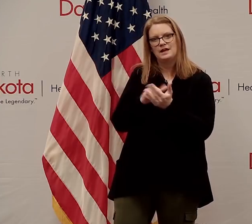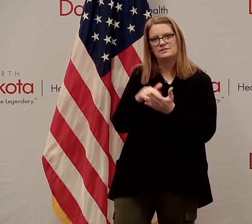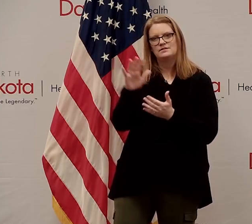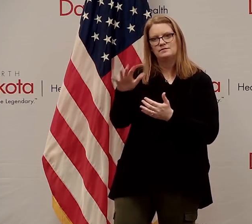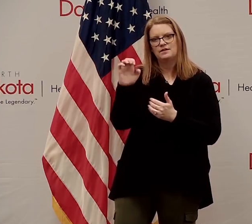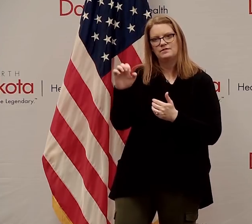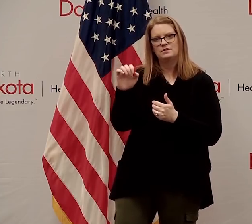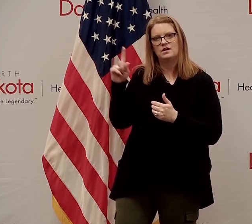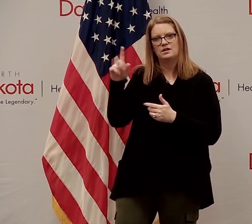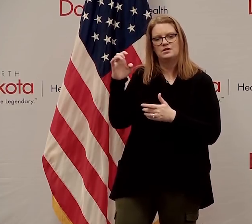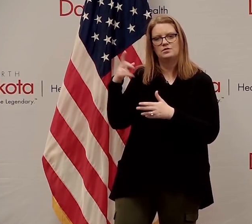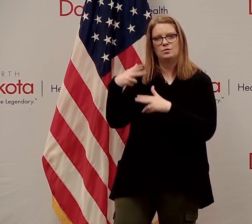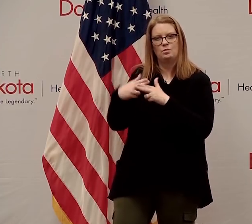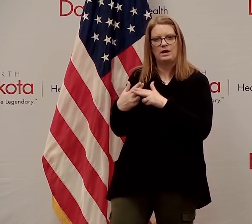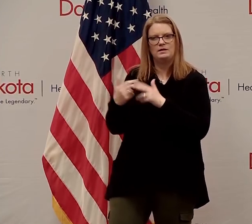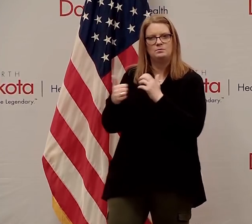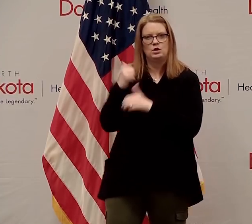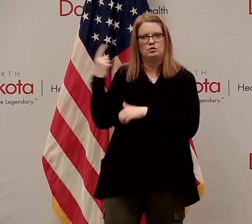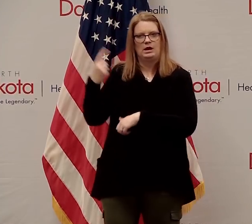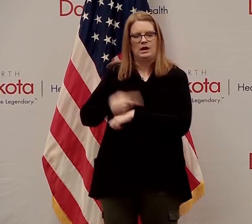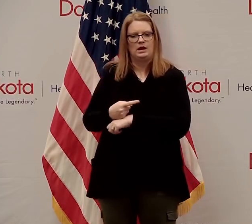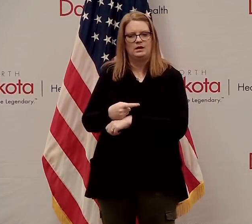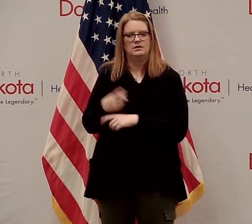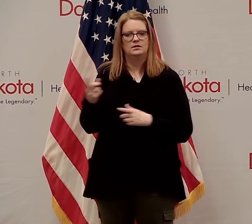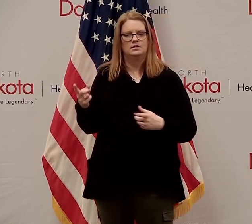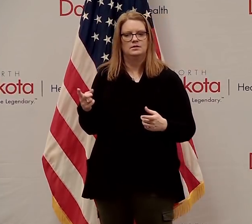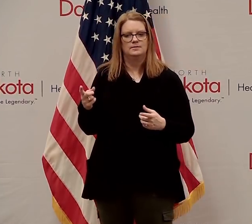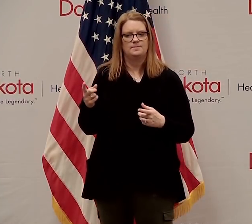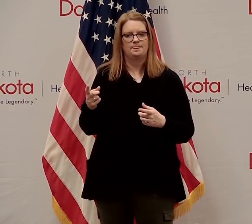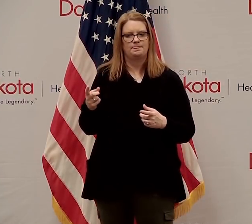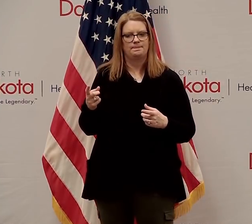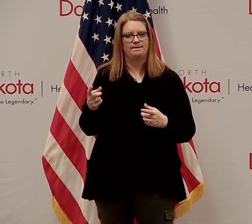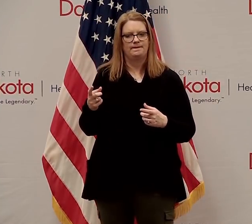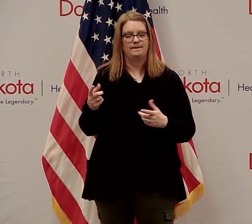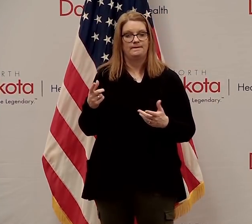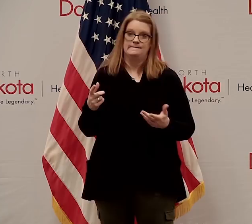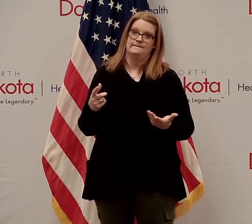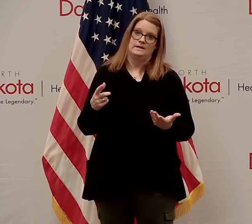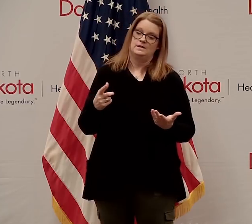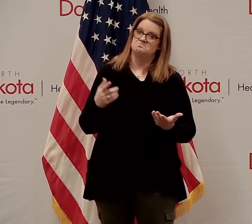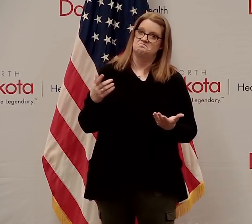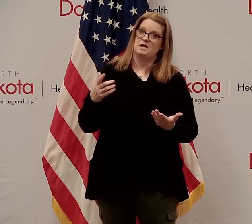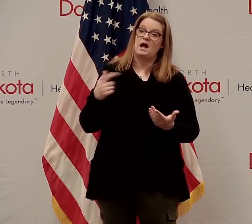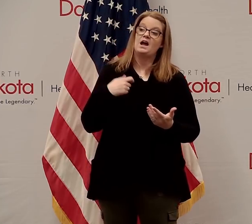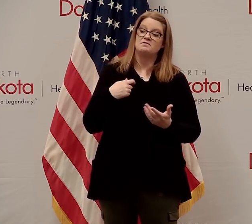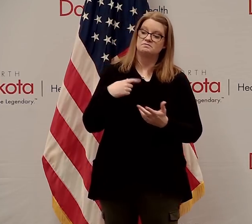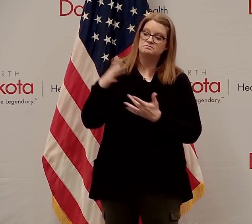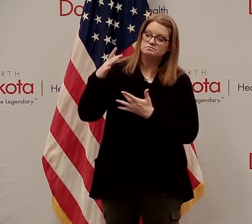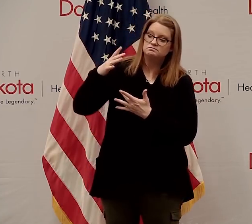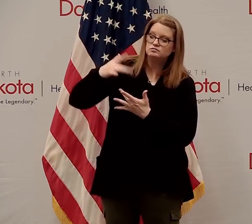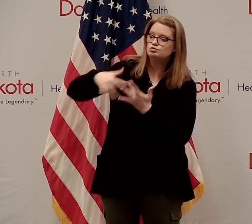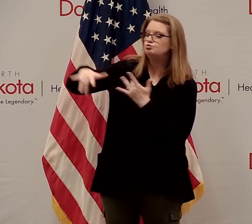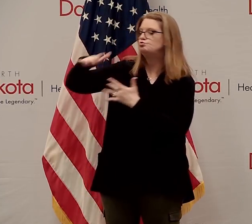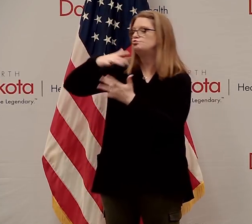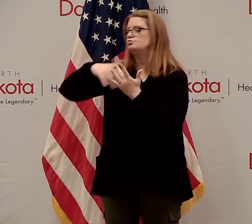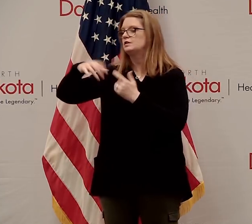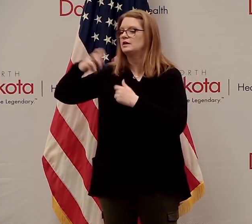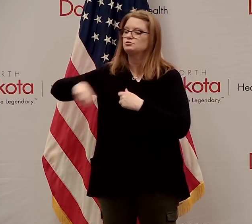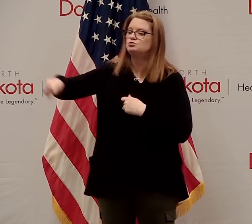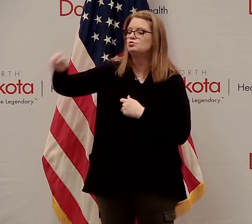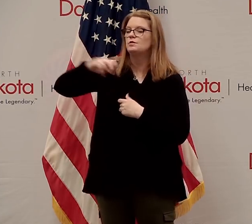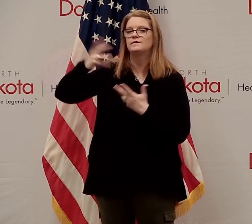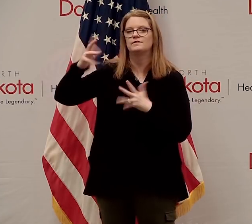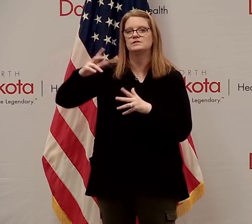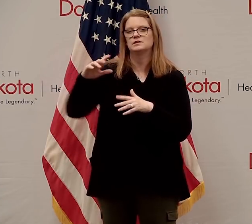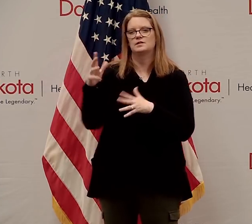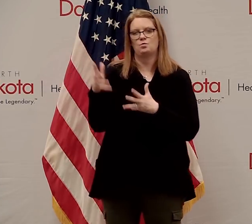52,500 hundredweight per day. If you've probably haven't had a chance to tour it, I have, along with the rest of the Industrial